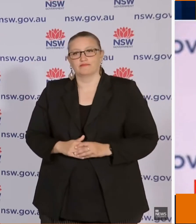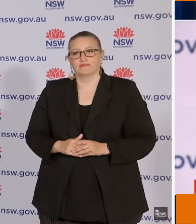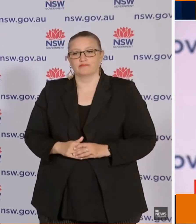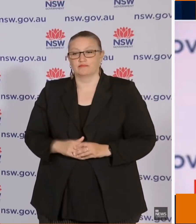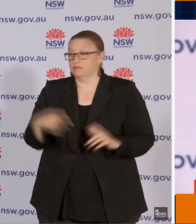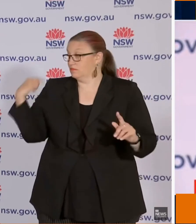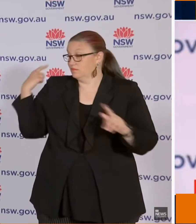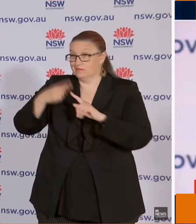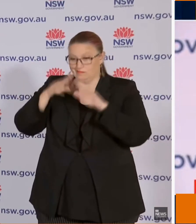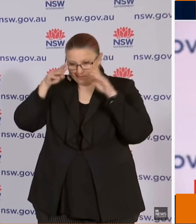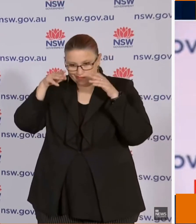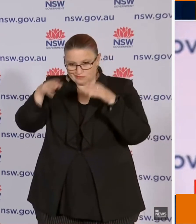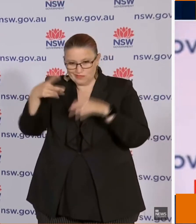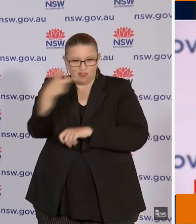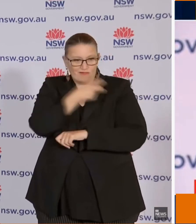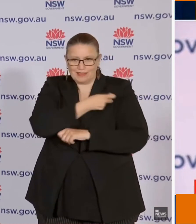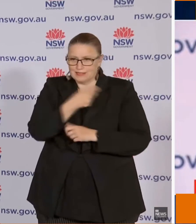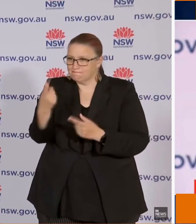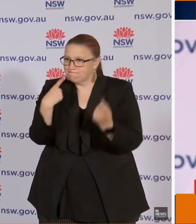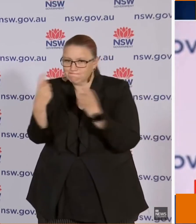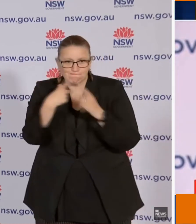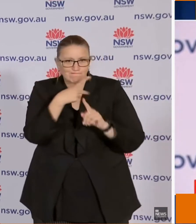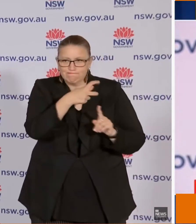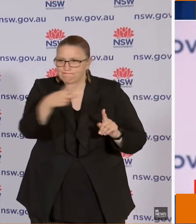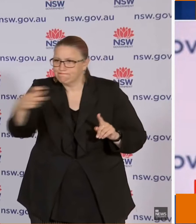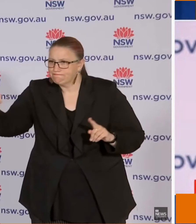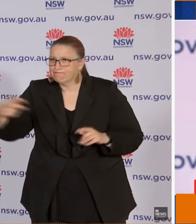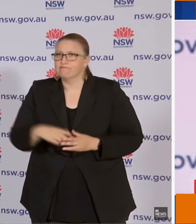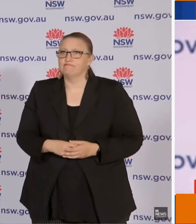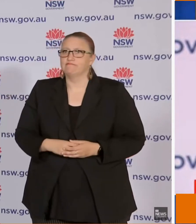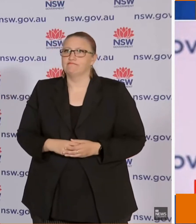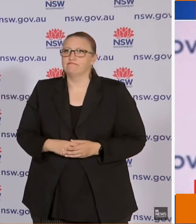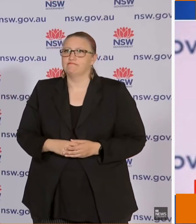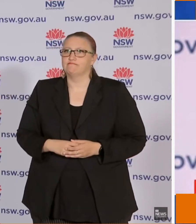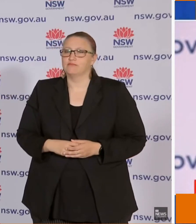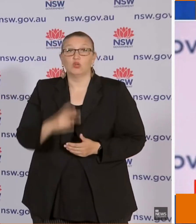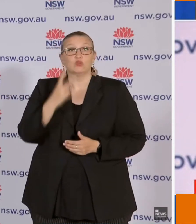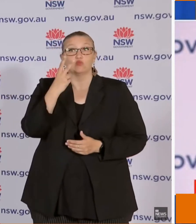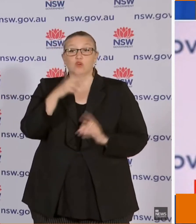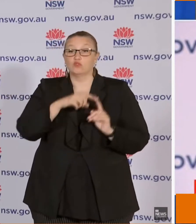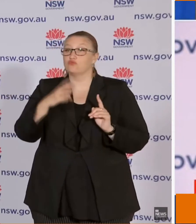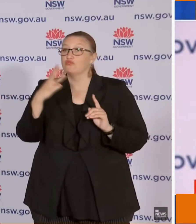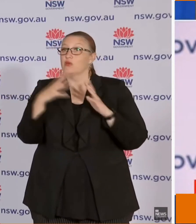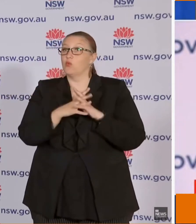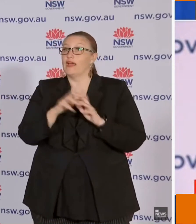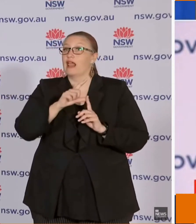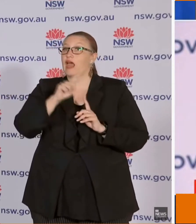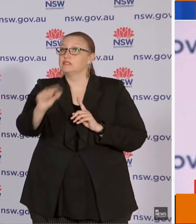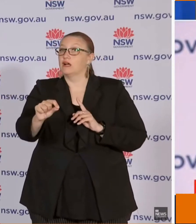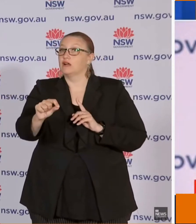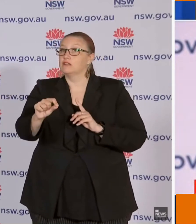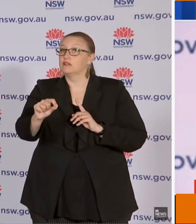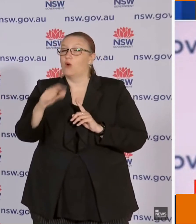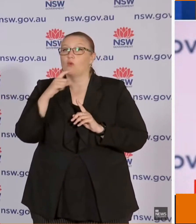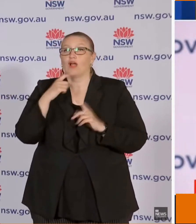is apparent, so obviously once you get your jab, it takes 2 to 3 weeks for that to have effect, we will see a slowing down of the spread.